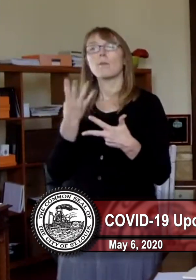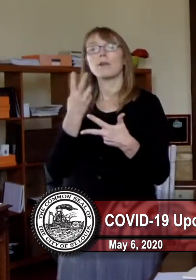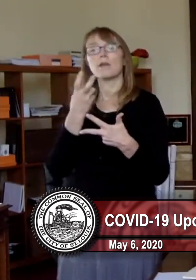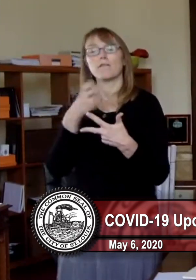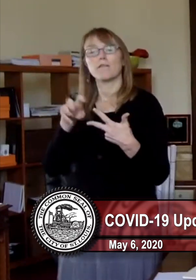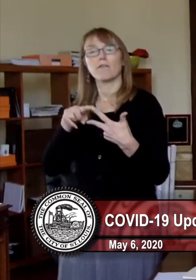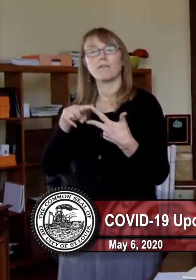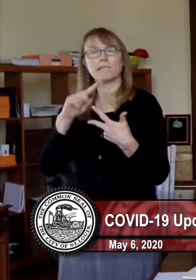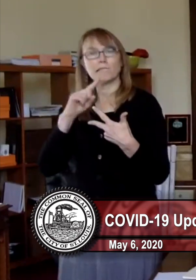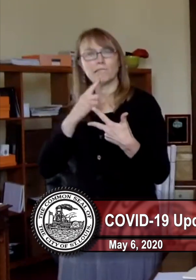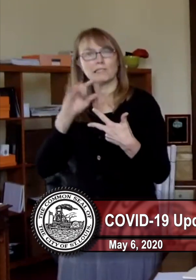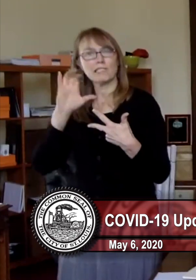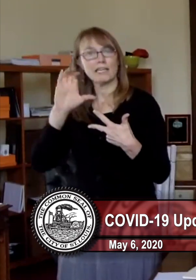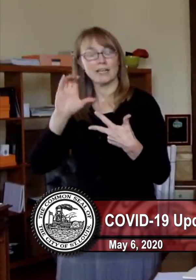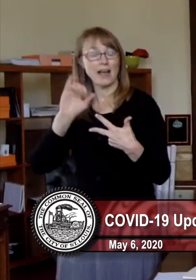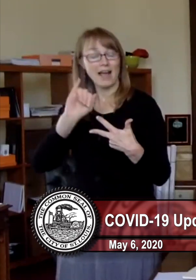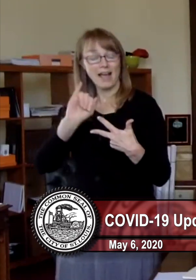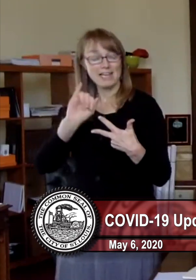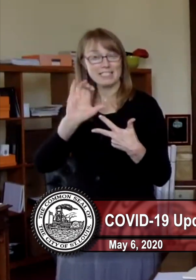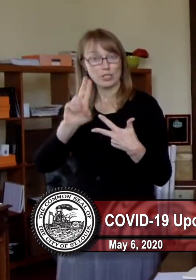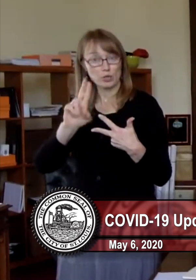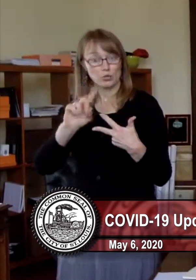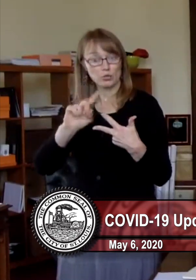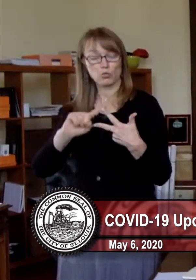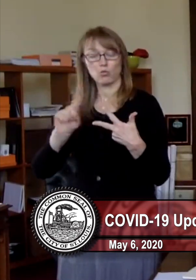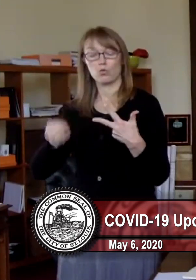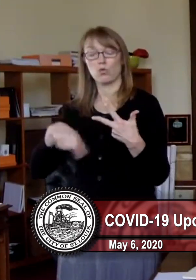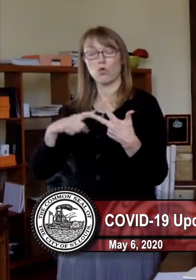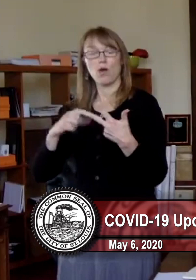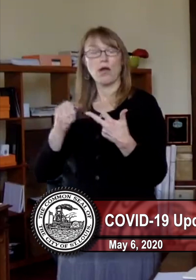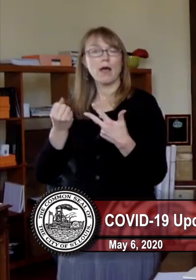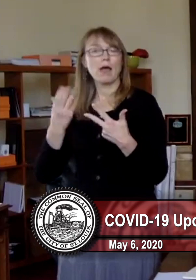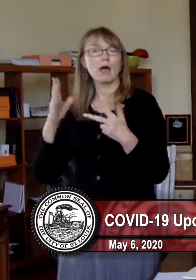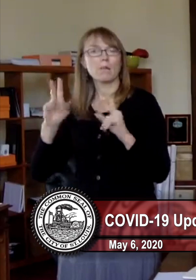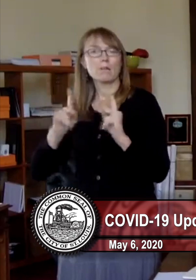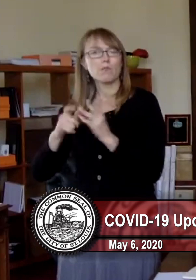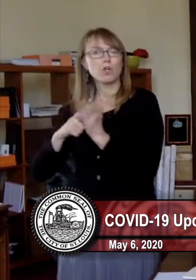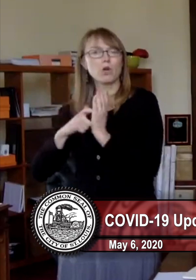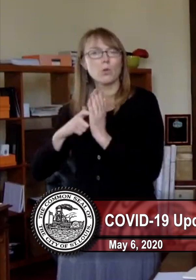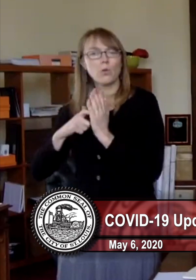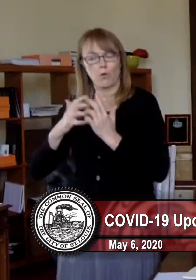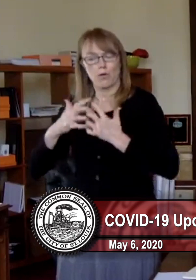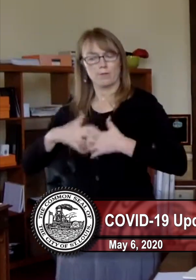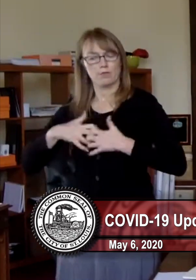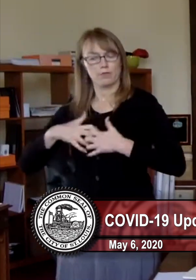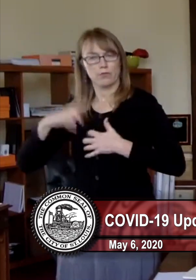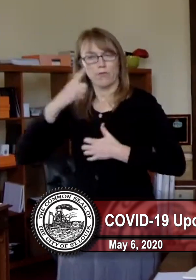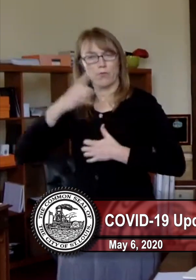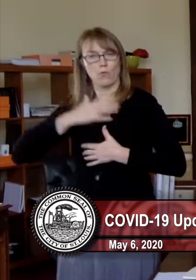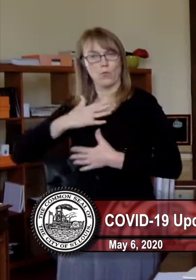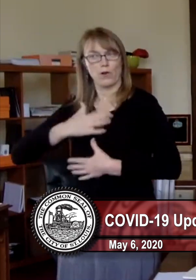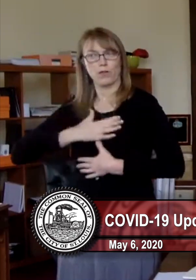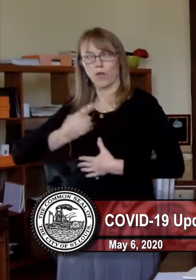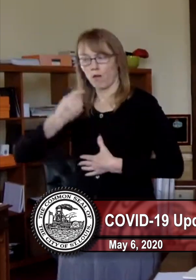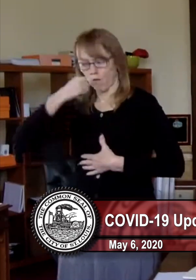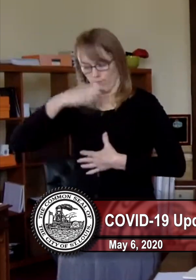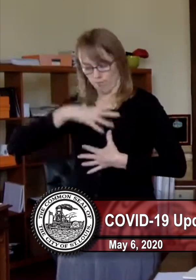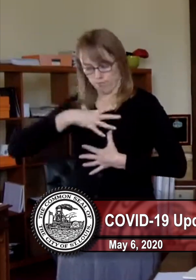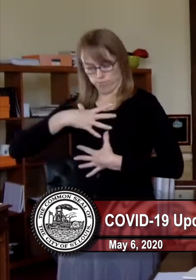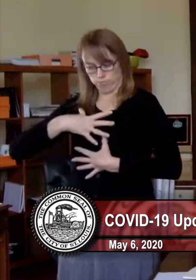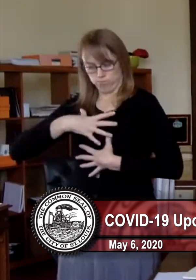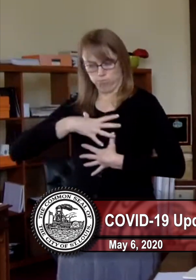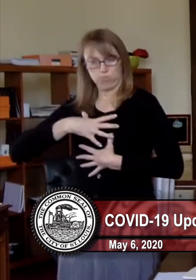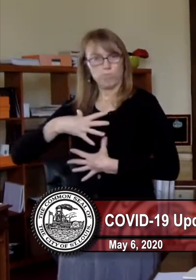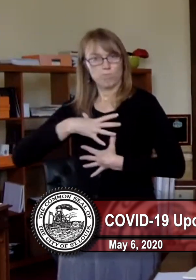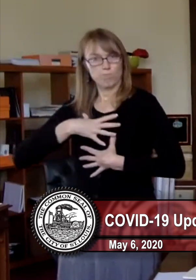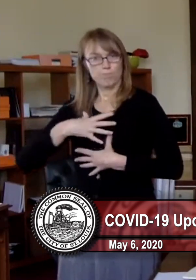of cases, and what you see is that, and I don't have it in front of me right now, but the number of cases is also